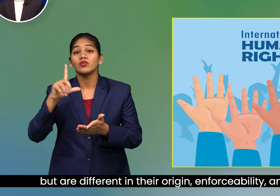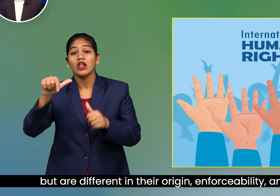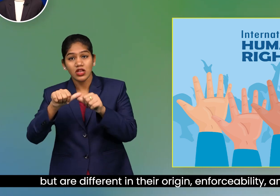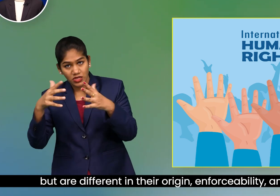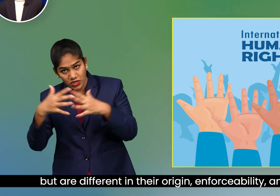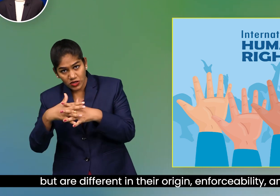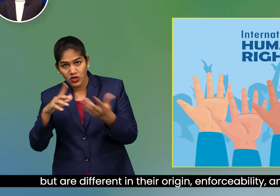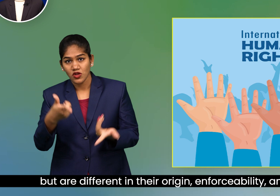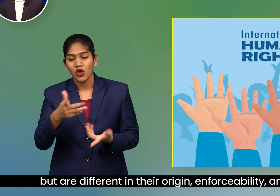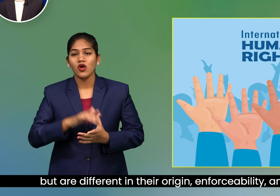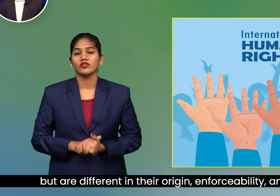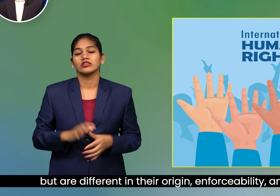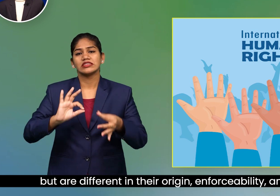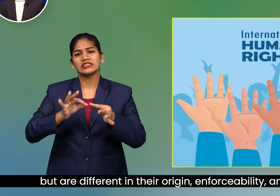and interpretation.